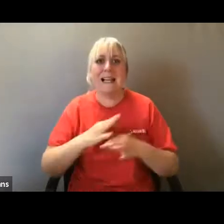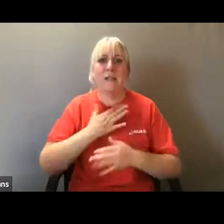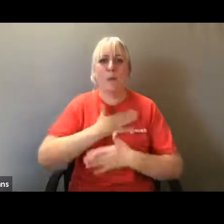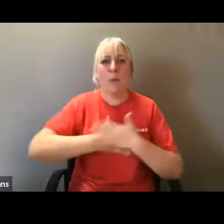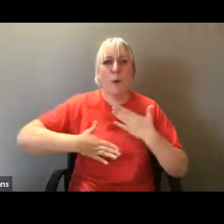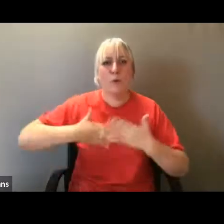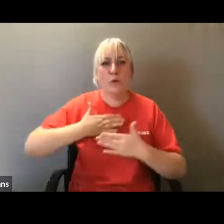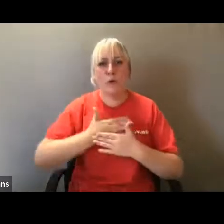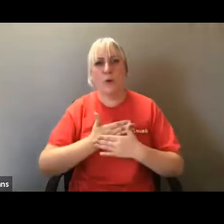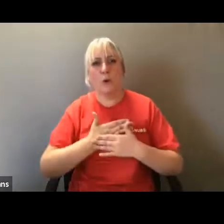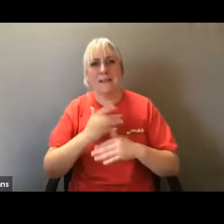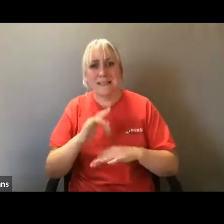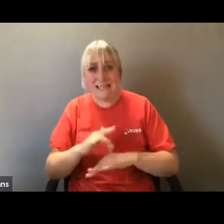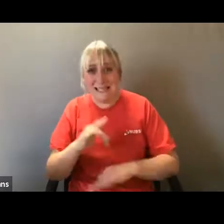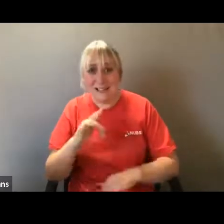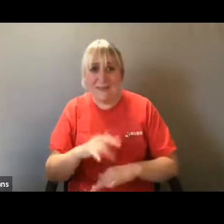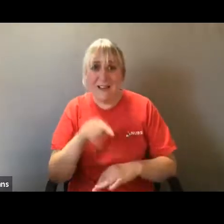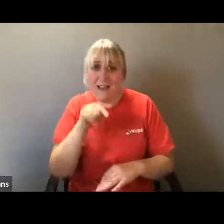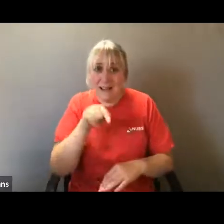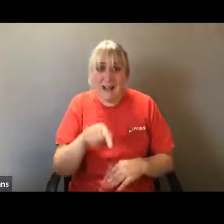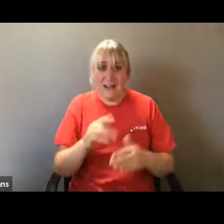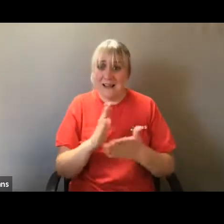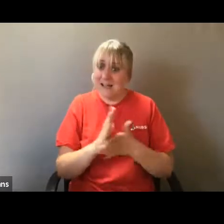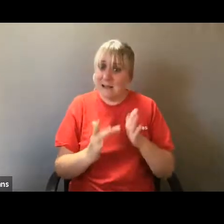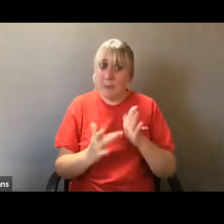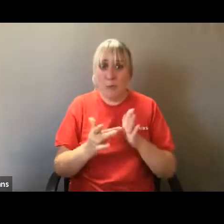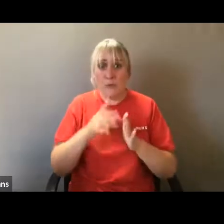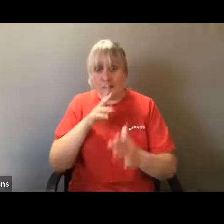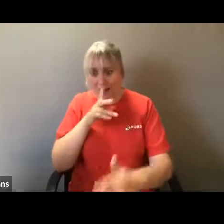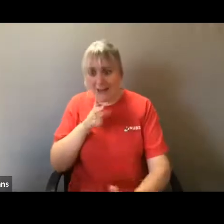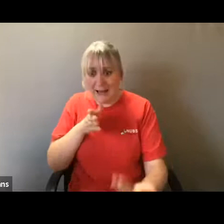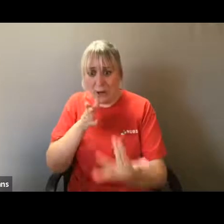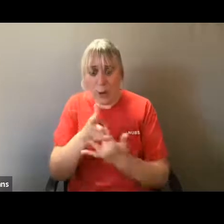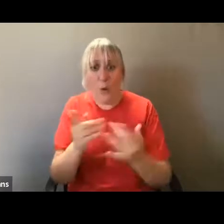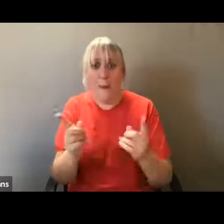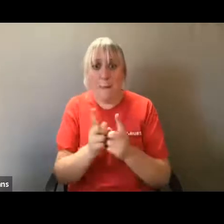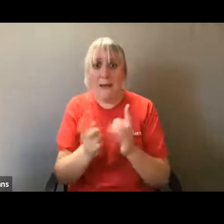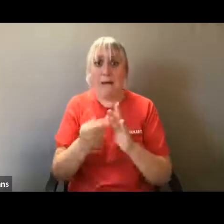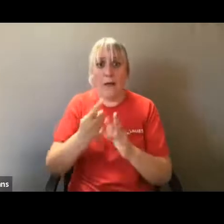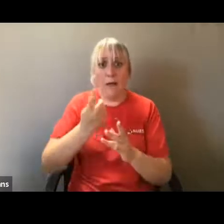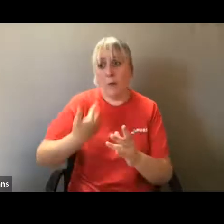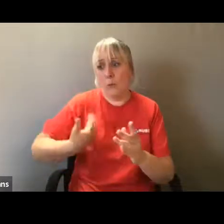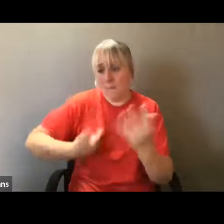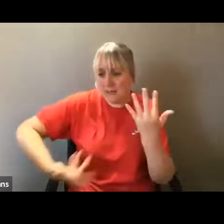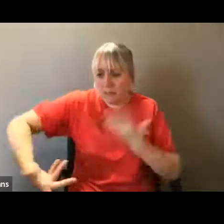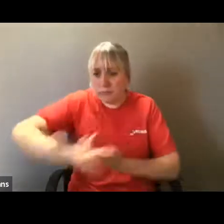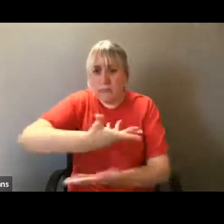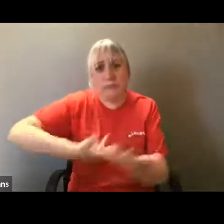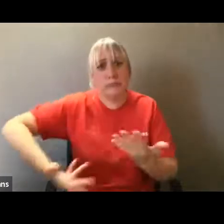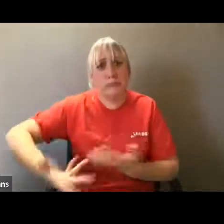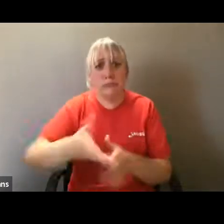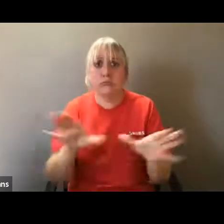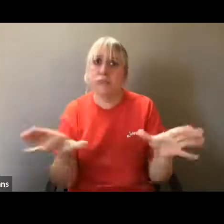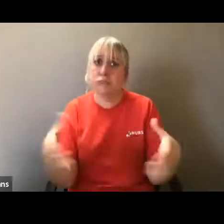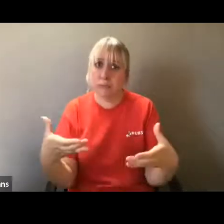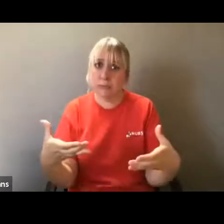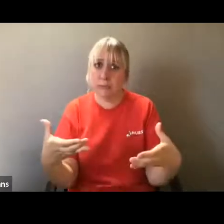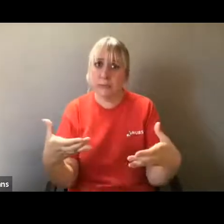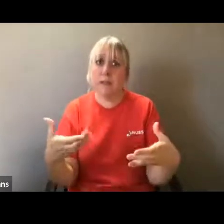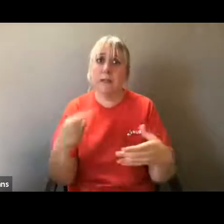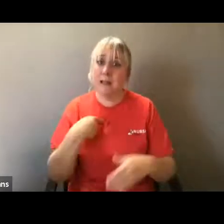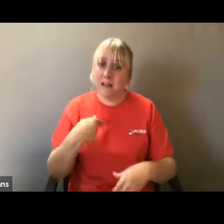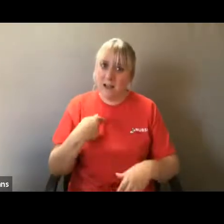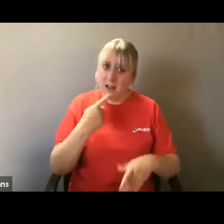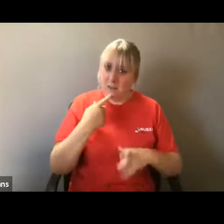supersensitivity, those are hugely important spaces in my life. And there's an interaction between those spaces and my campaigning against the oppression